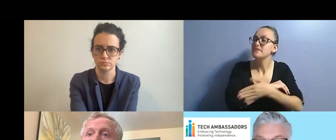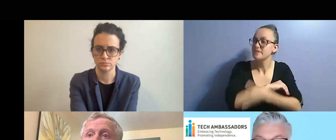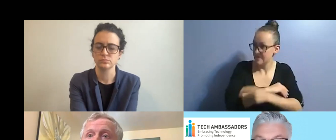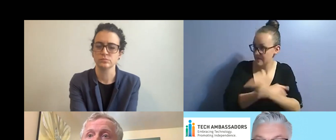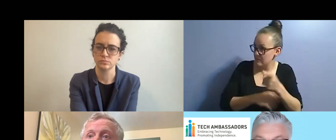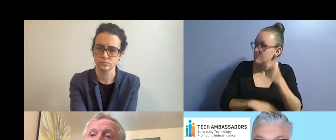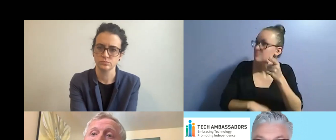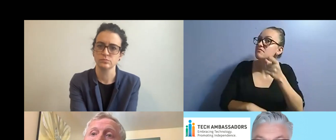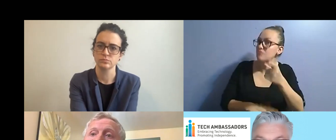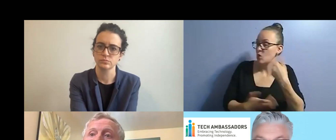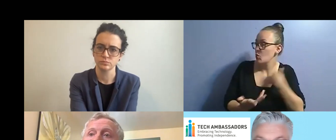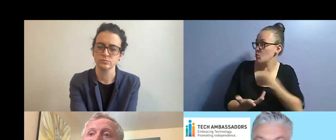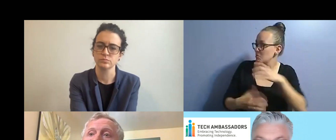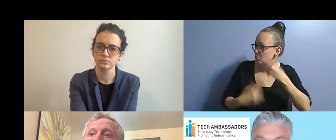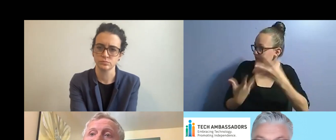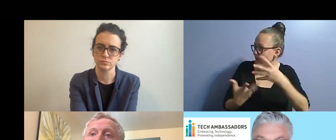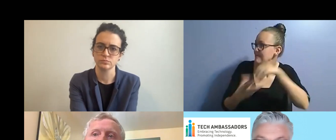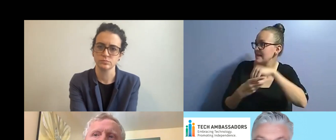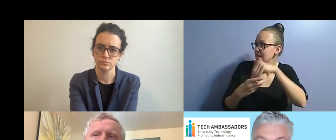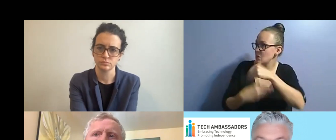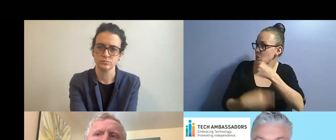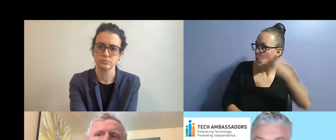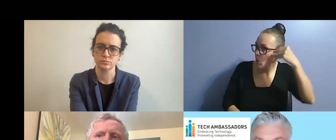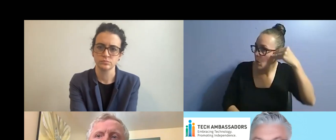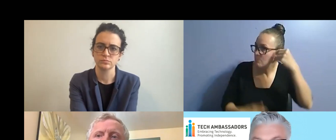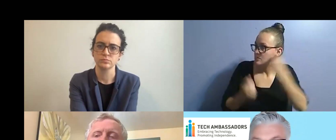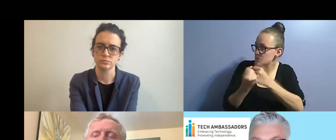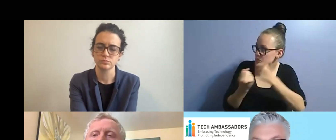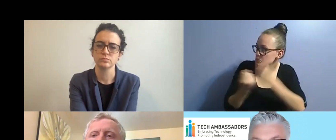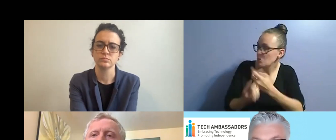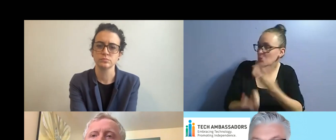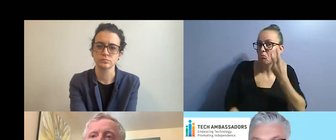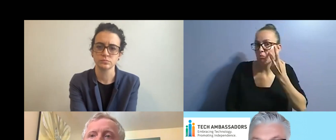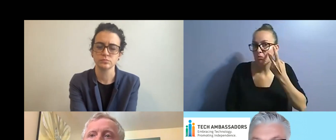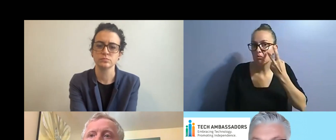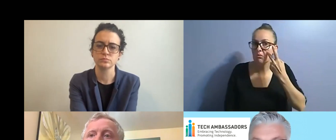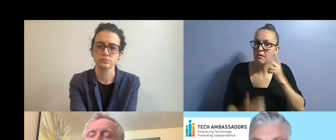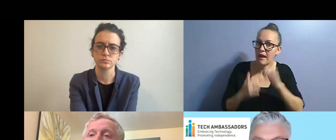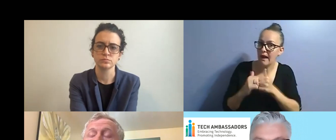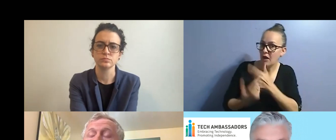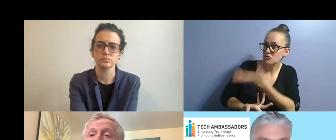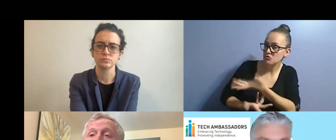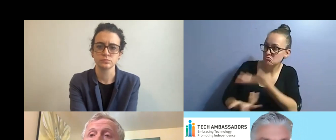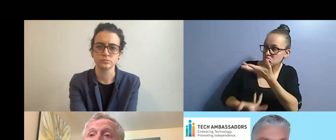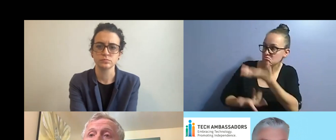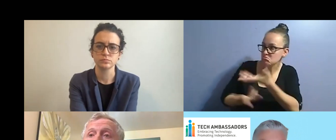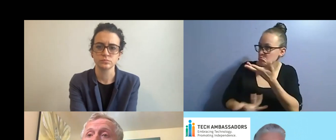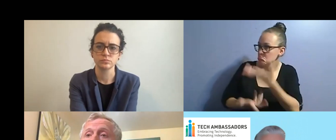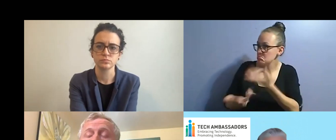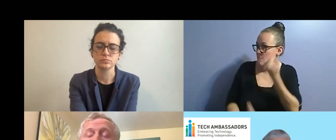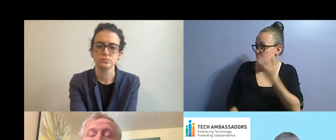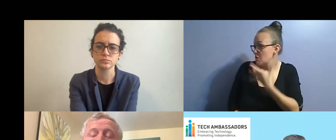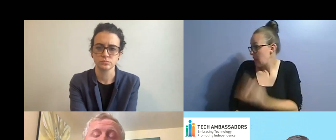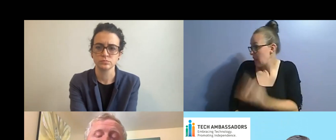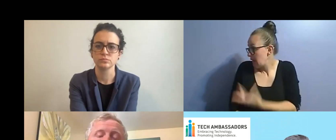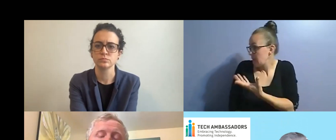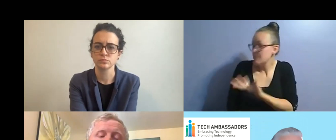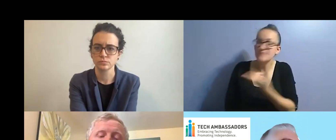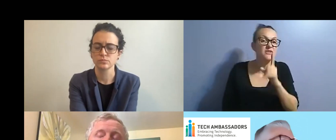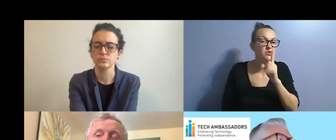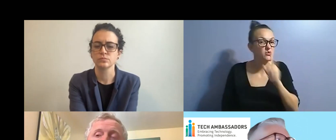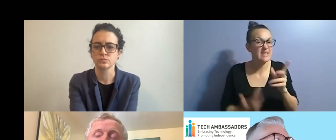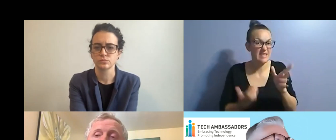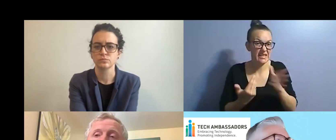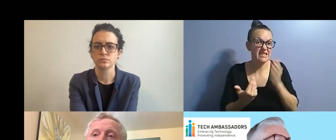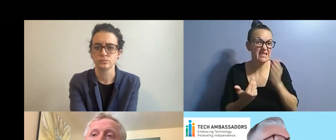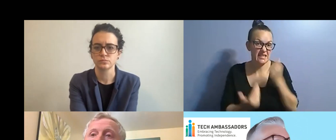in-home support, and see how you would like it. It was really easy. and